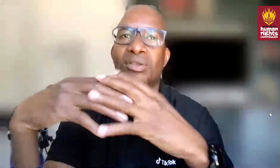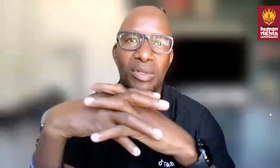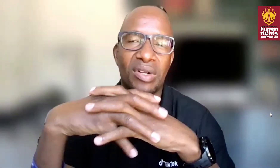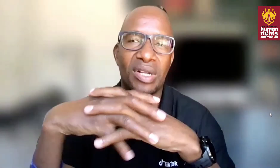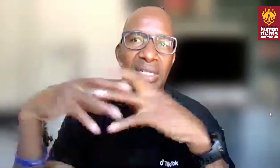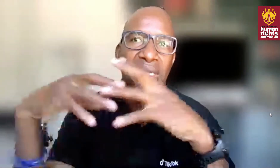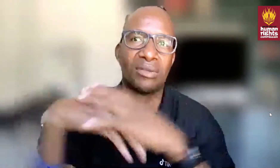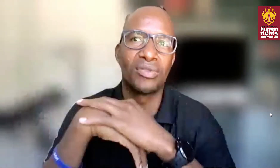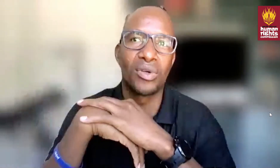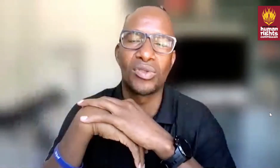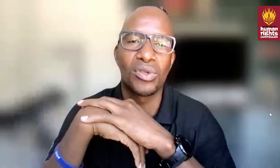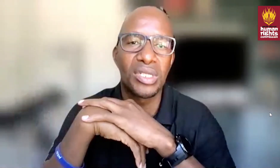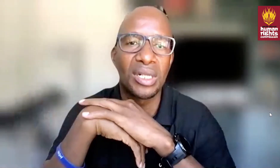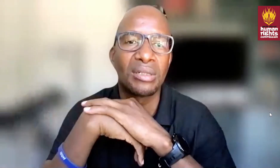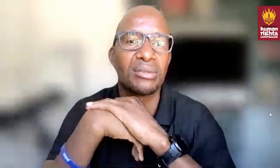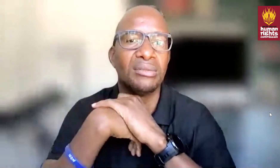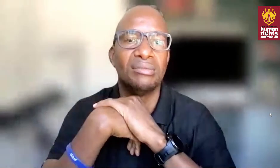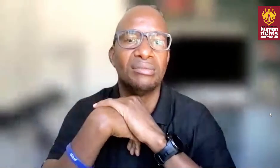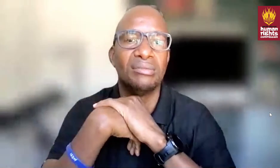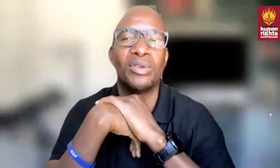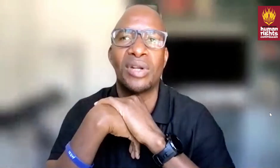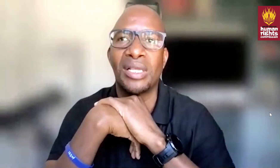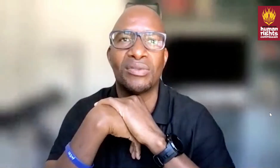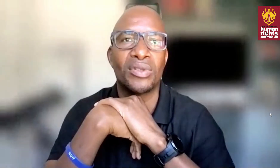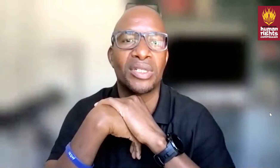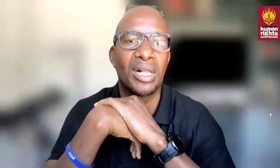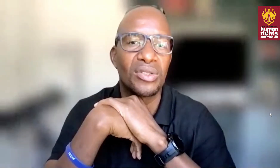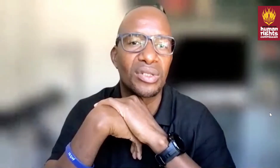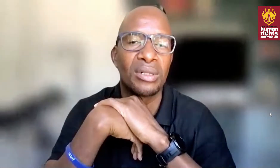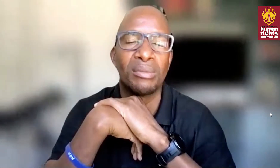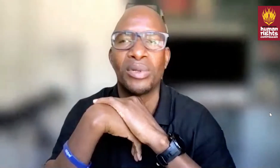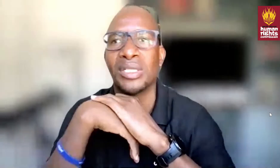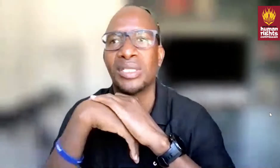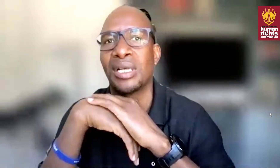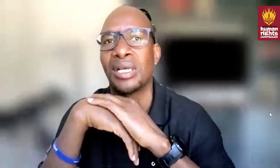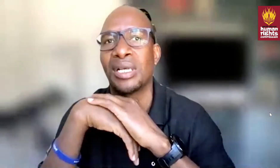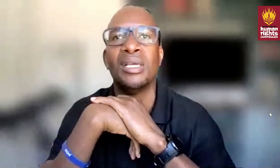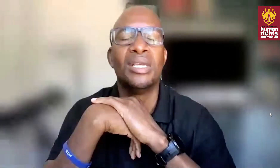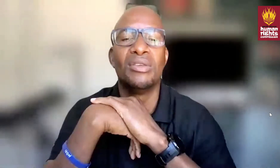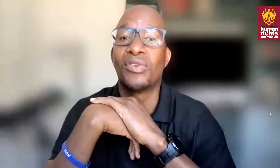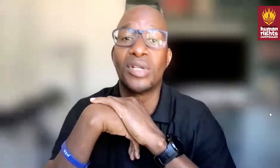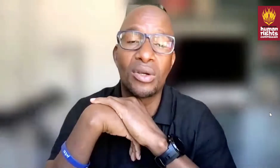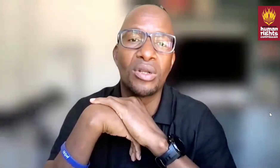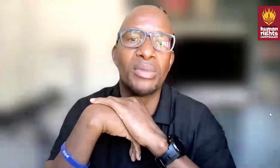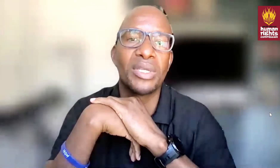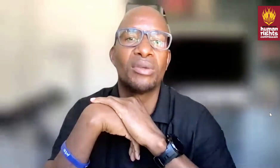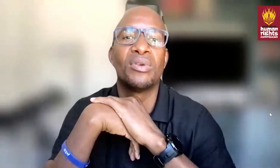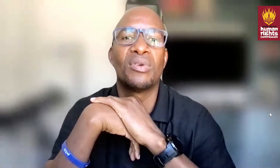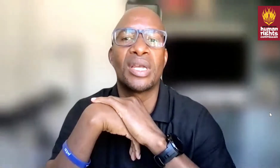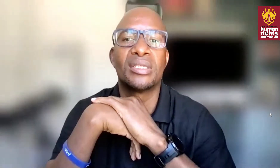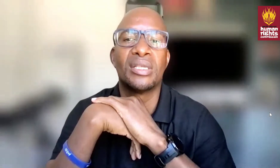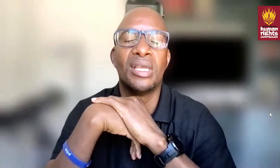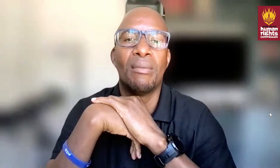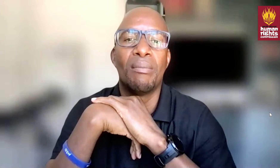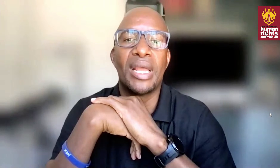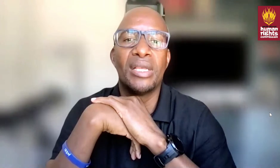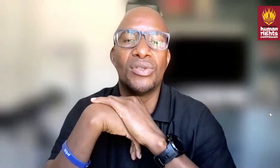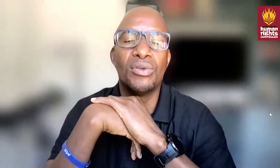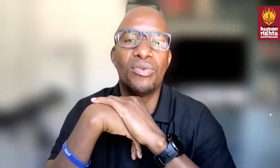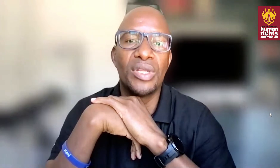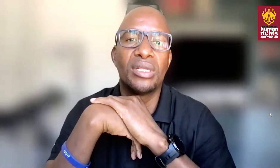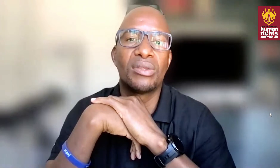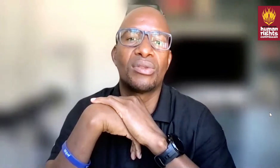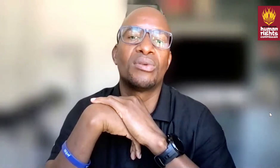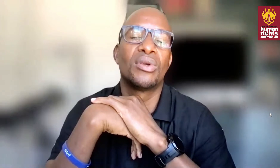at, there are a variety of human rights, right? We've got social human rights, we've got cultural, political, we've got economic human